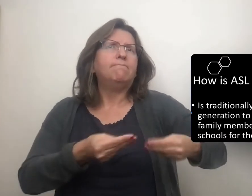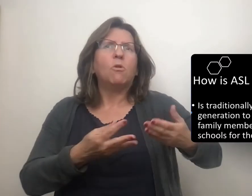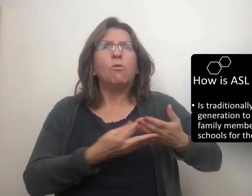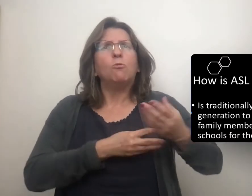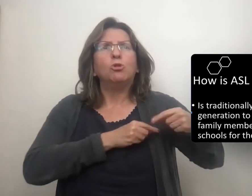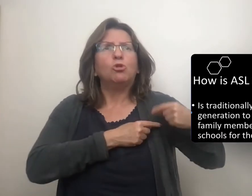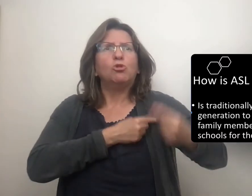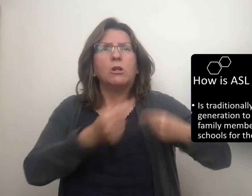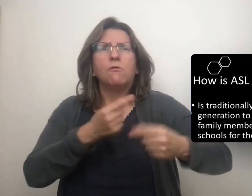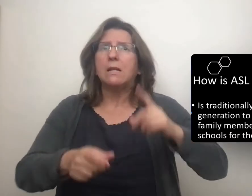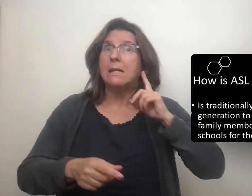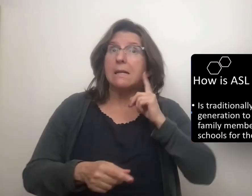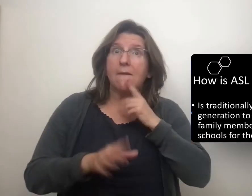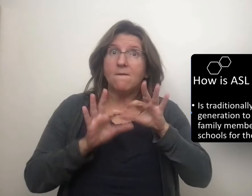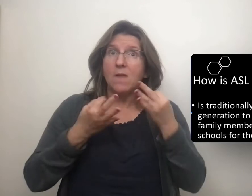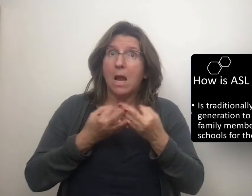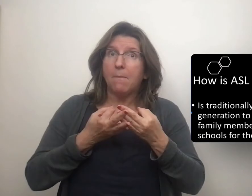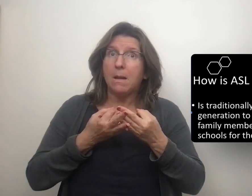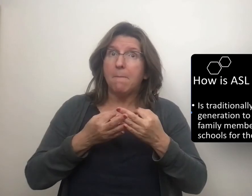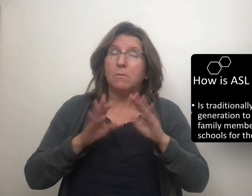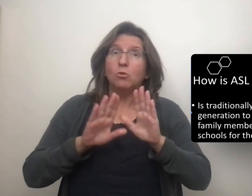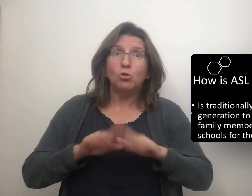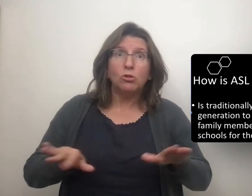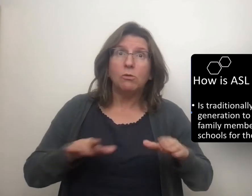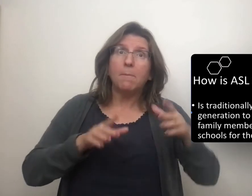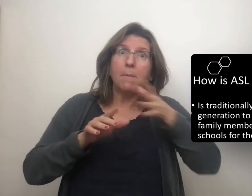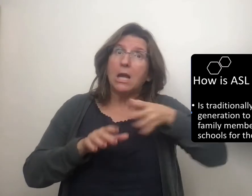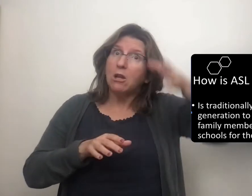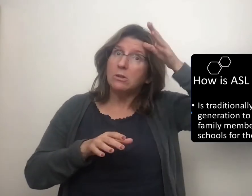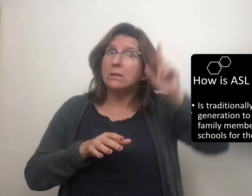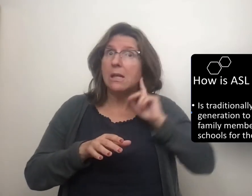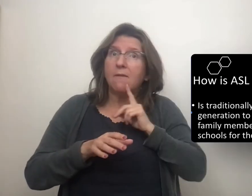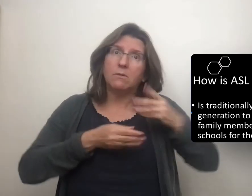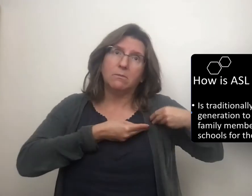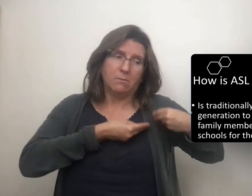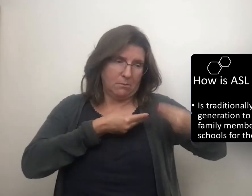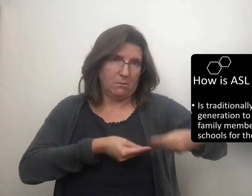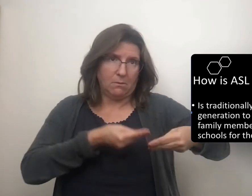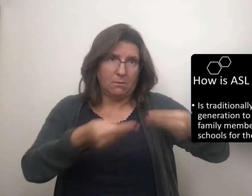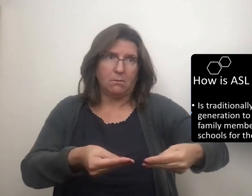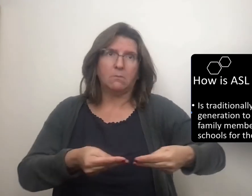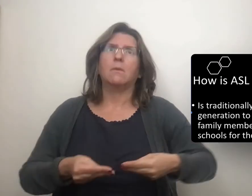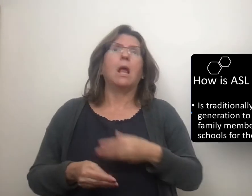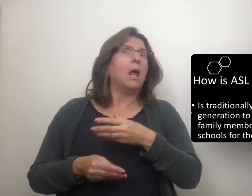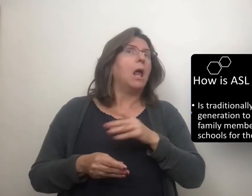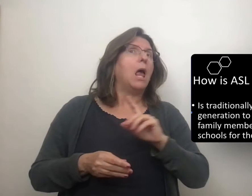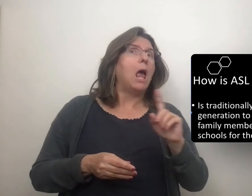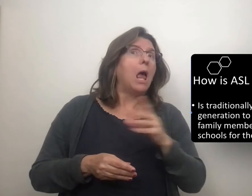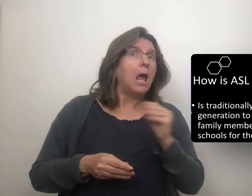Traditionally, ASL was handed down from generation through deaf parents to deaf children, who would